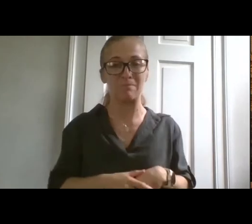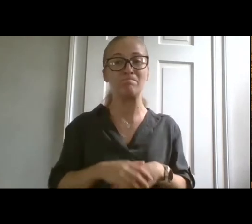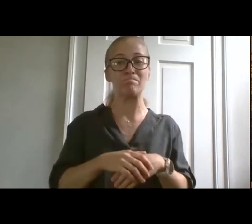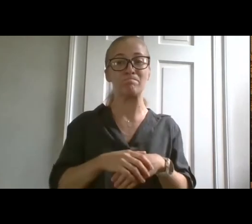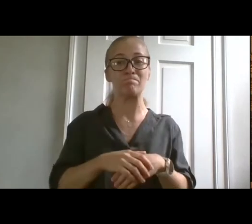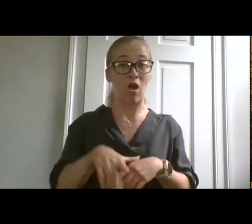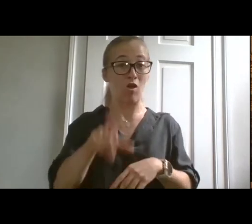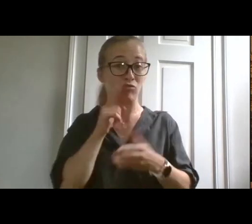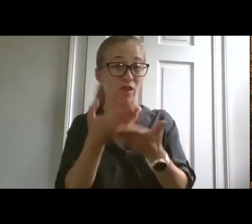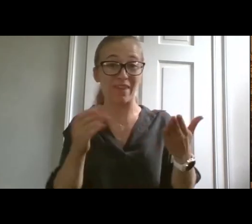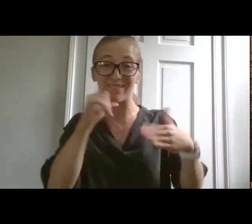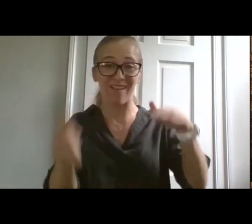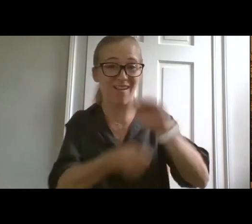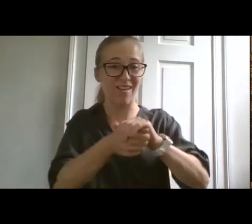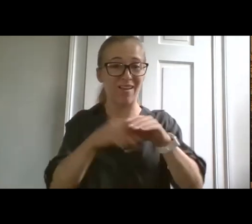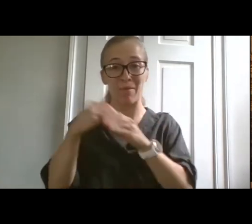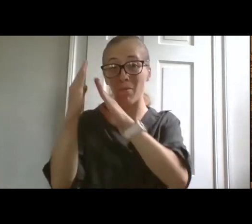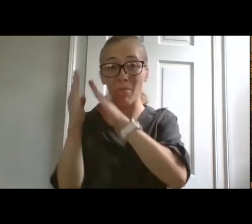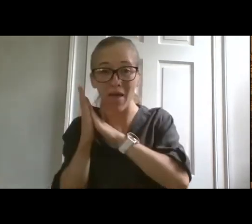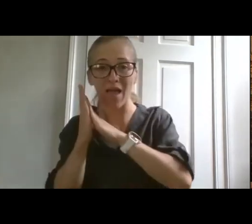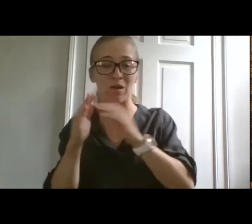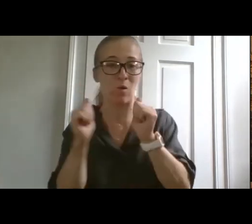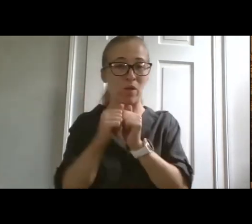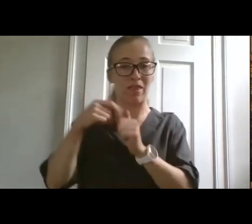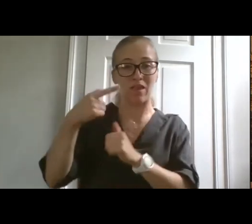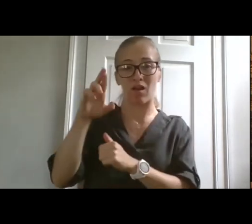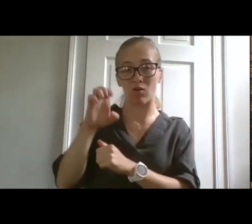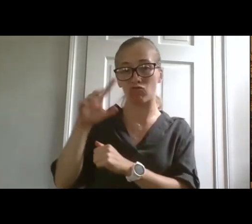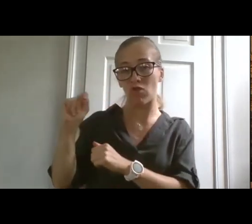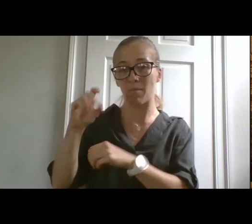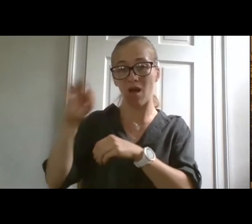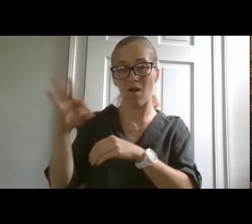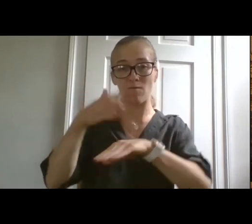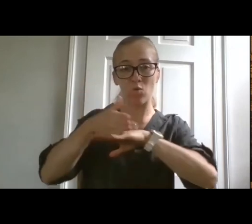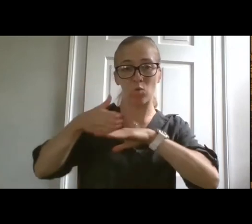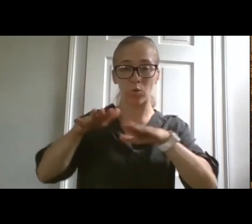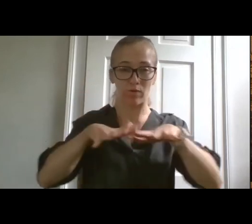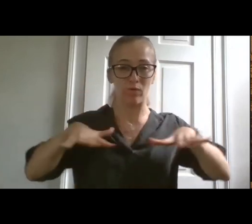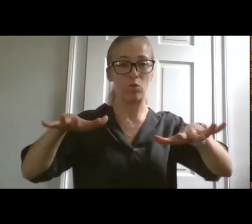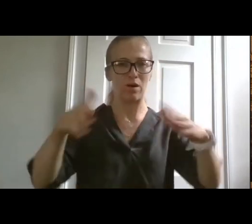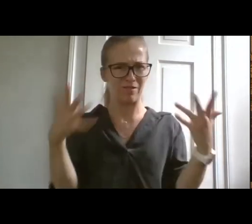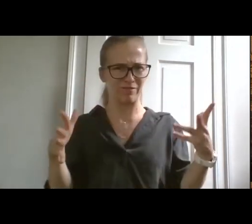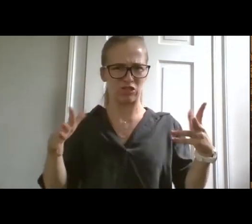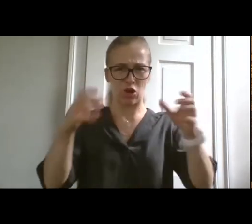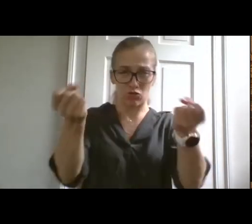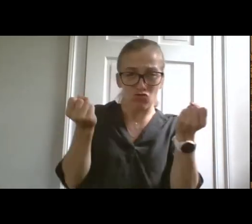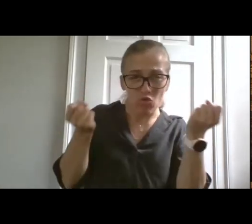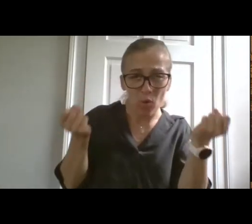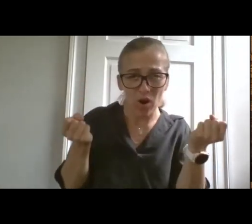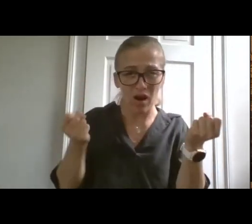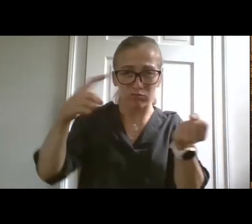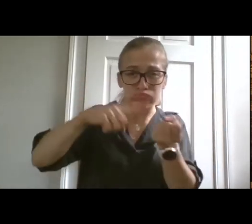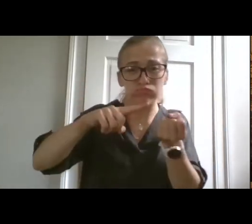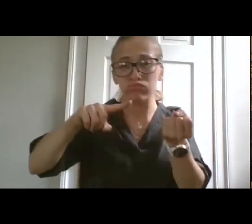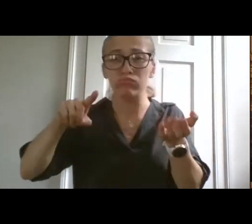hidden beneath the bed, in the dust, over the grommets in the wood floor. Has she already gone through my drawers, taken